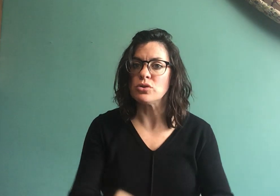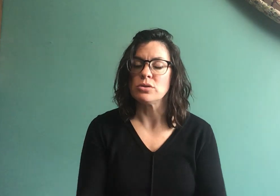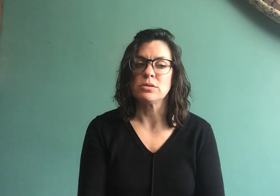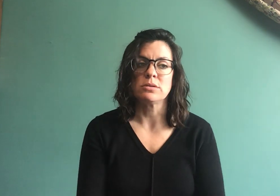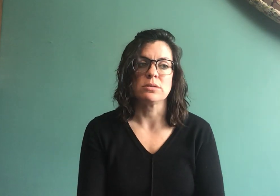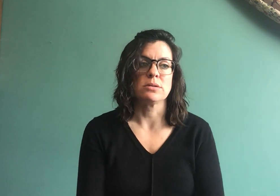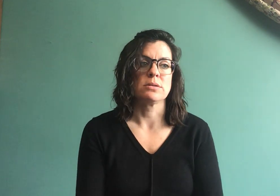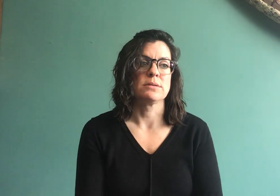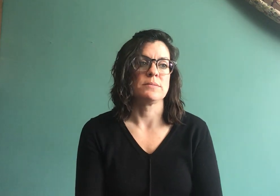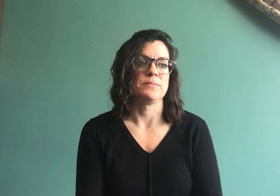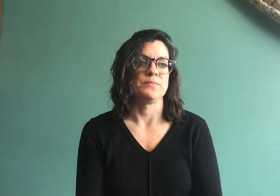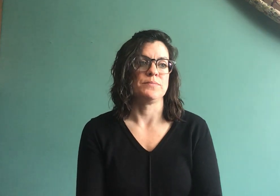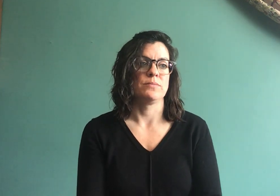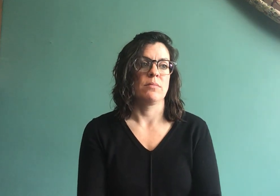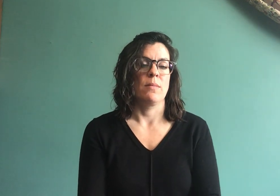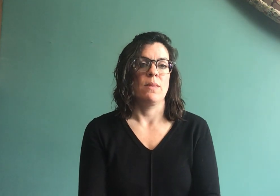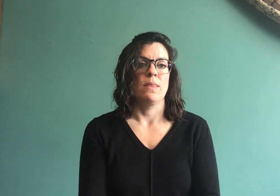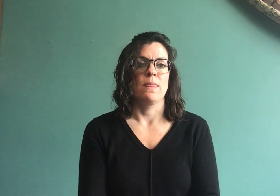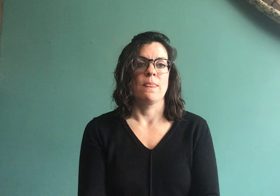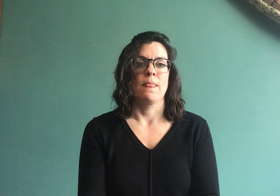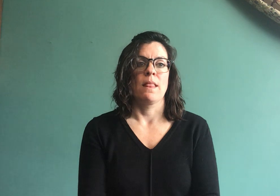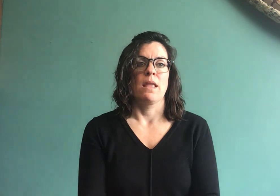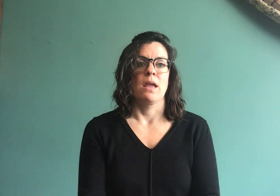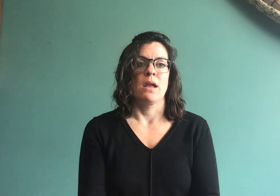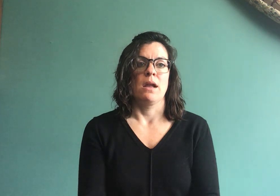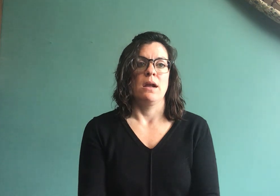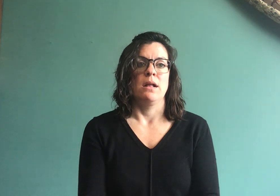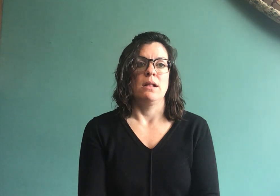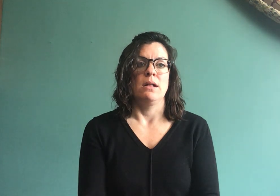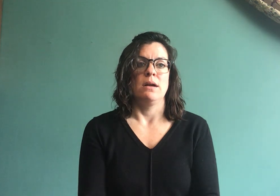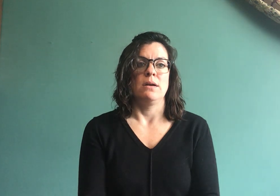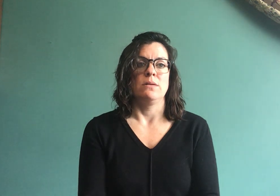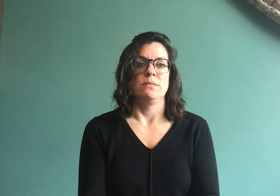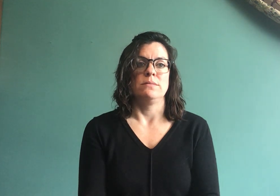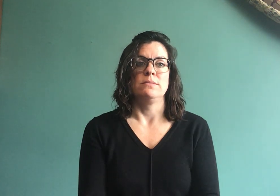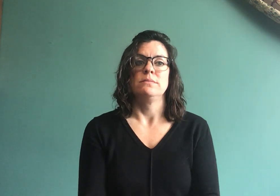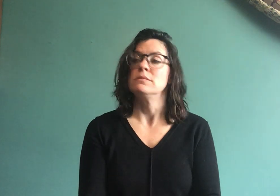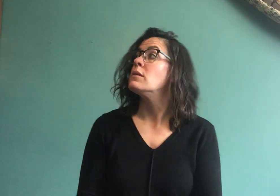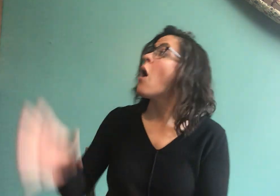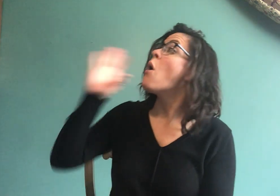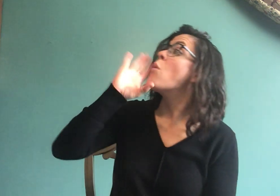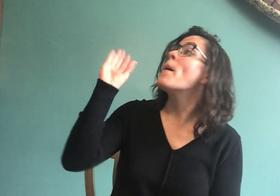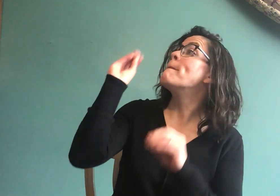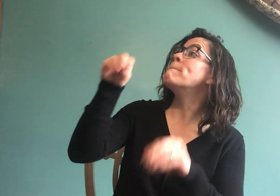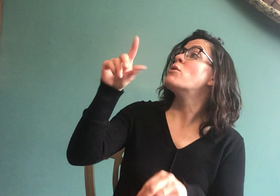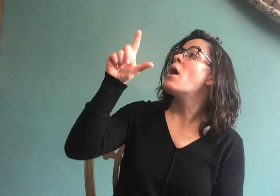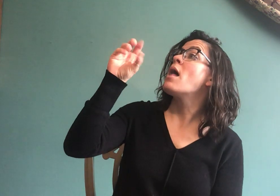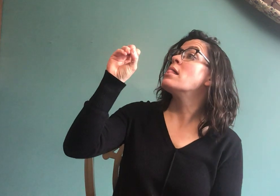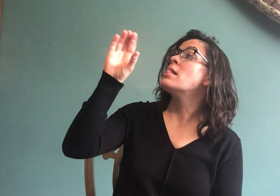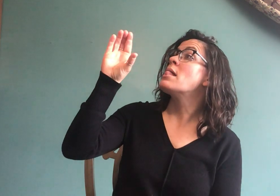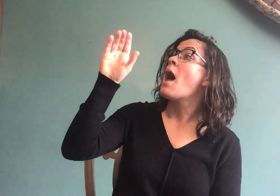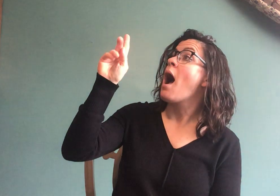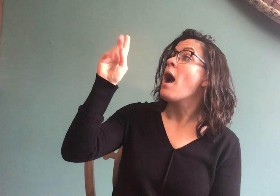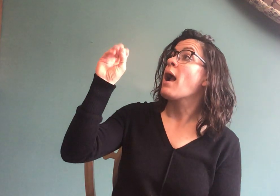It would put lockout. Yeah. Don't you remember that? Yeah. There's your disconnect switch right